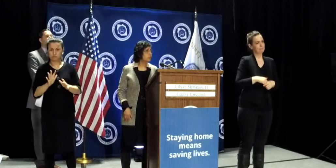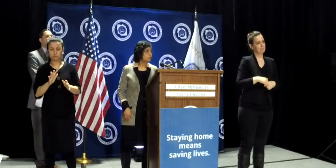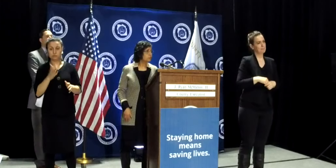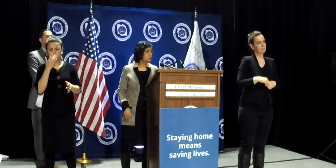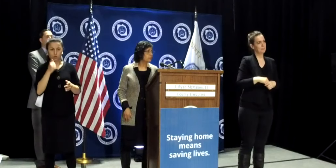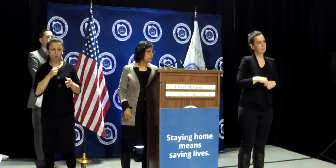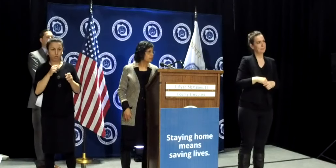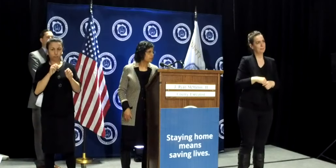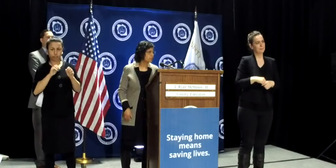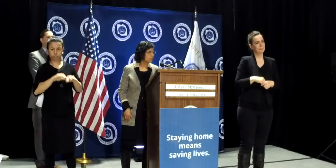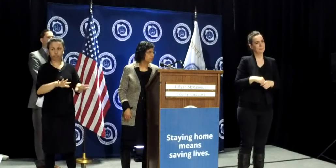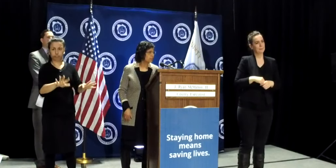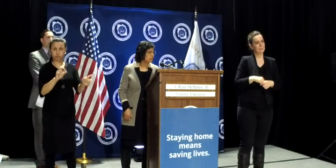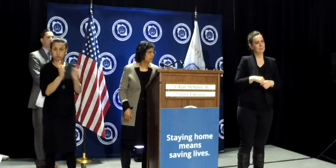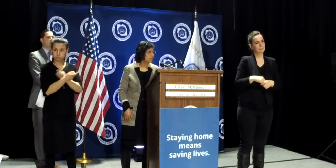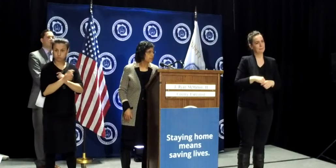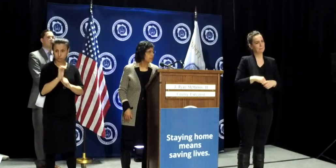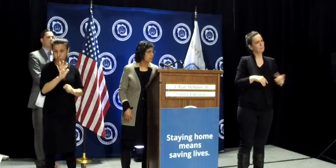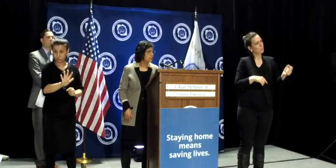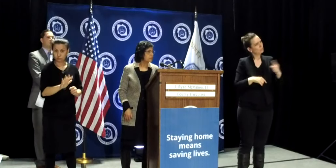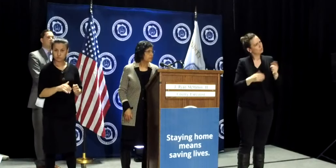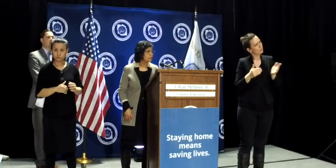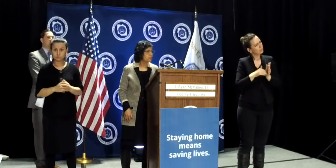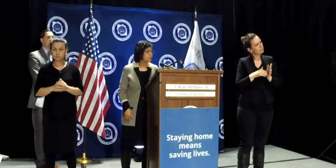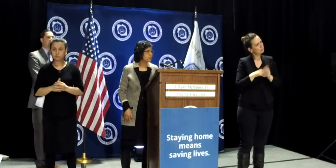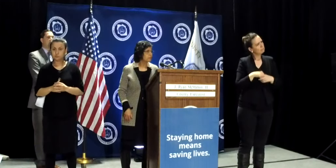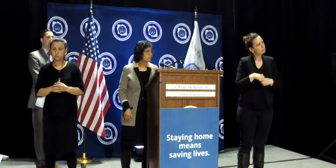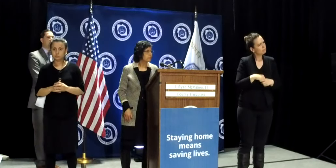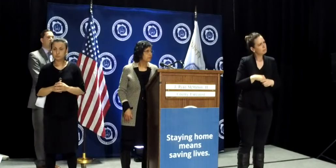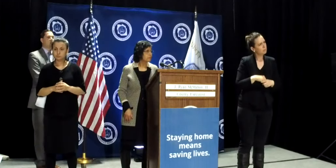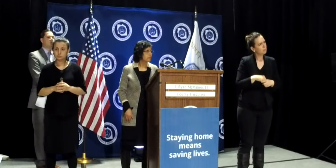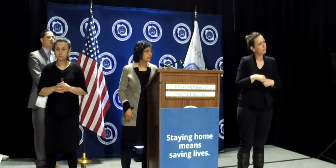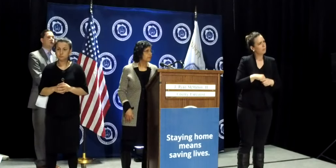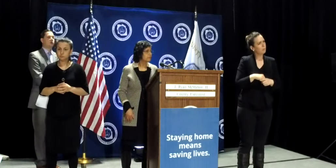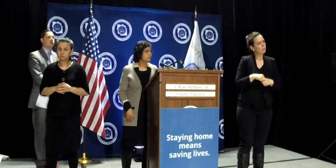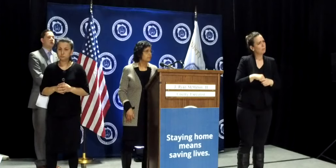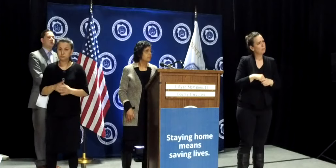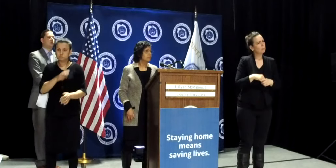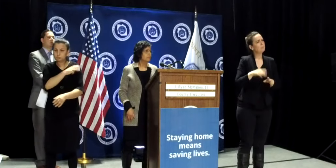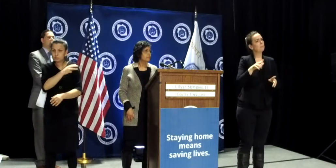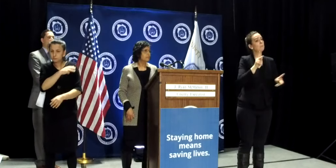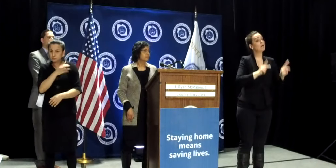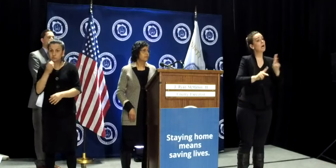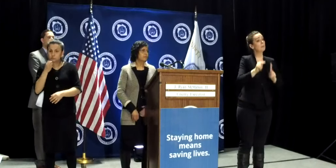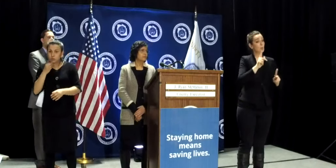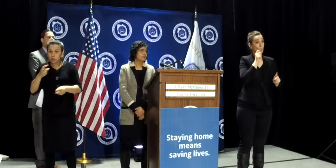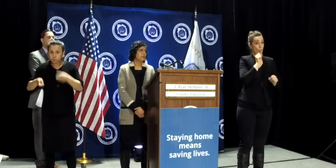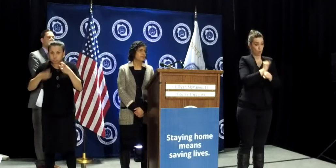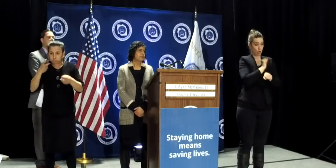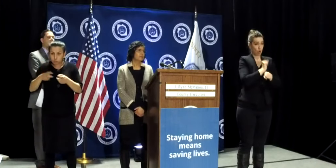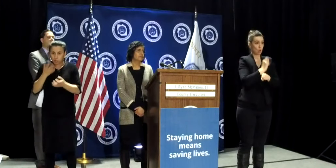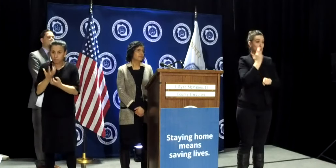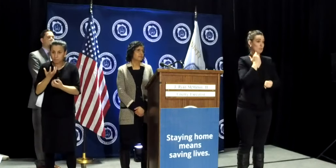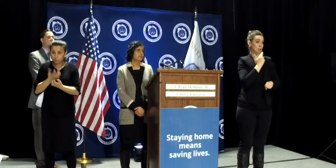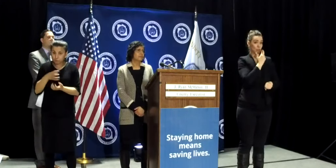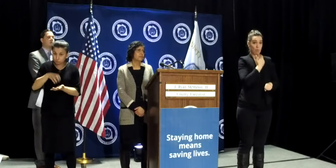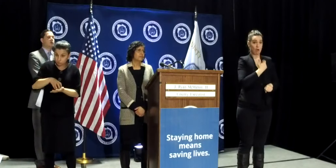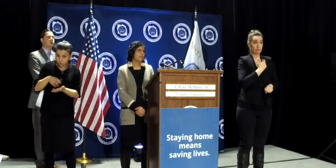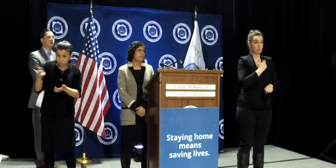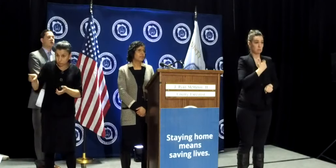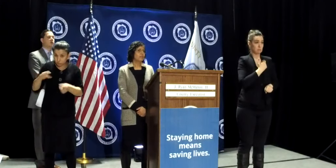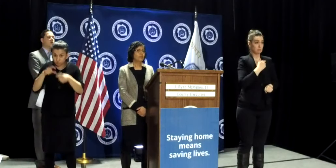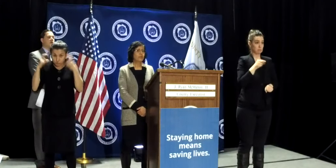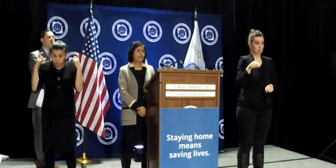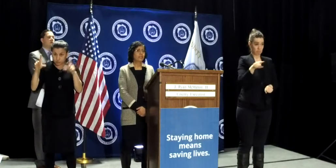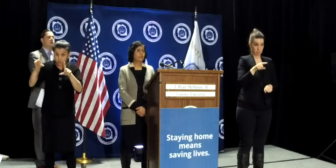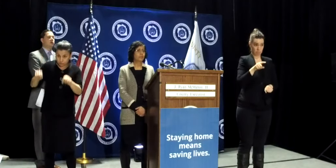masks? Could you repeat your question? For people who serve food, people who work in restaurants, how important is it for them specifically to be wearing